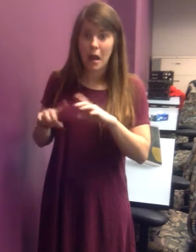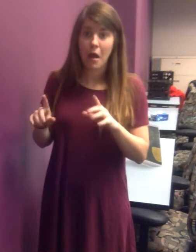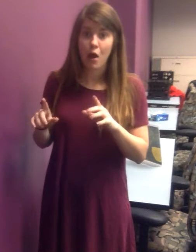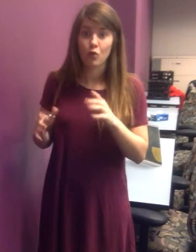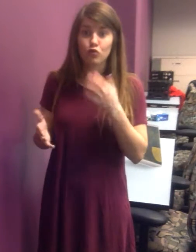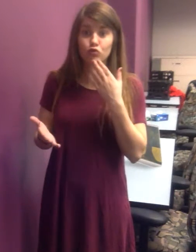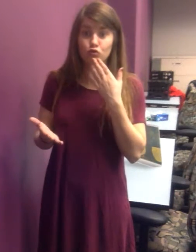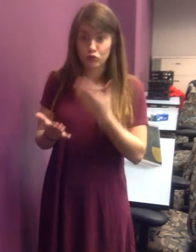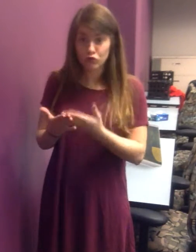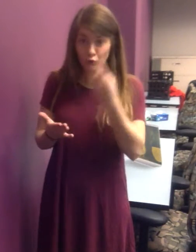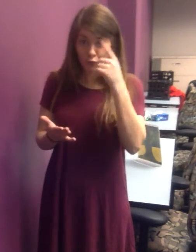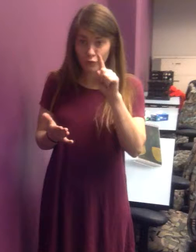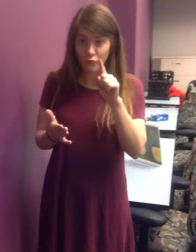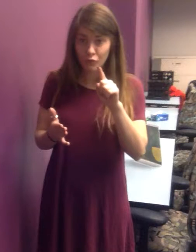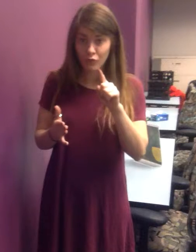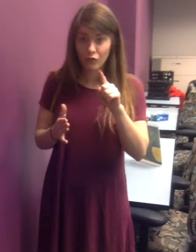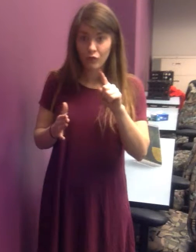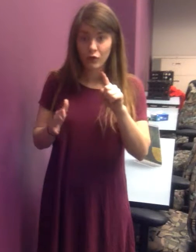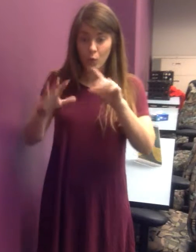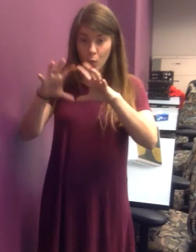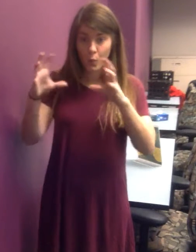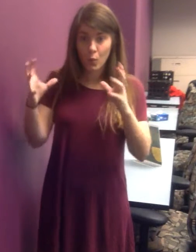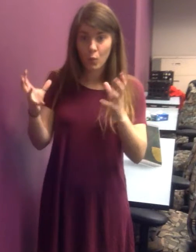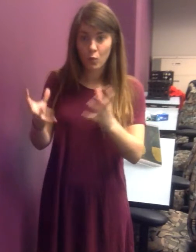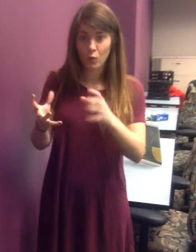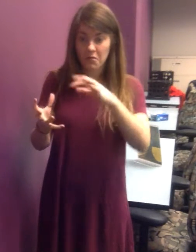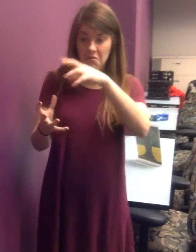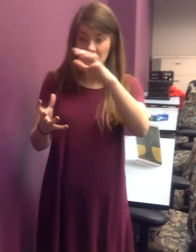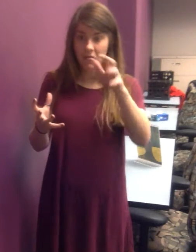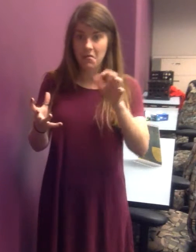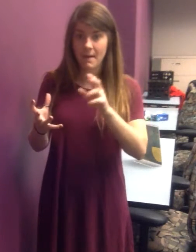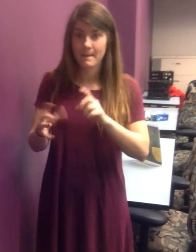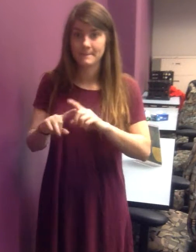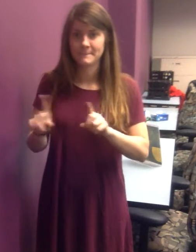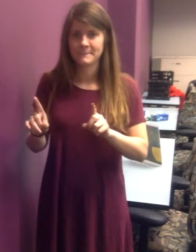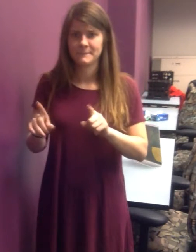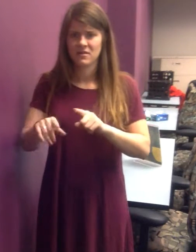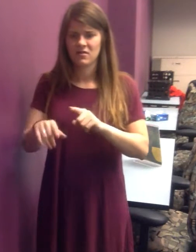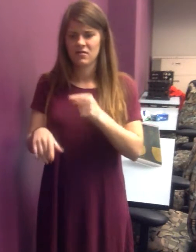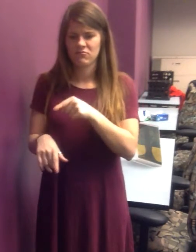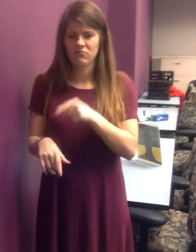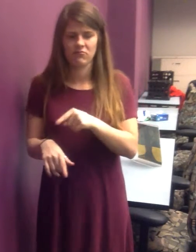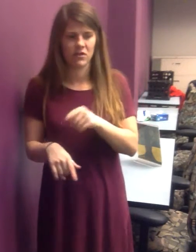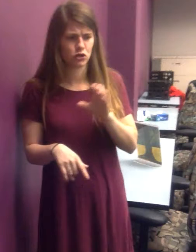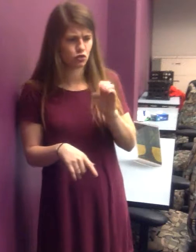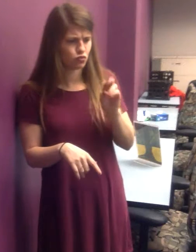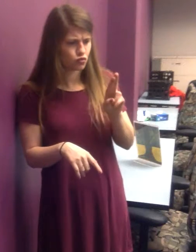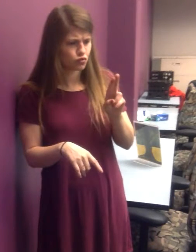The testimony of the skeptics argued for a timeout. There was enough uncertainty, they said, to justify delay. The right